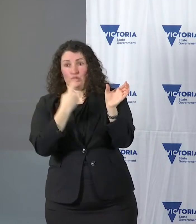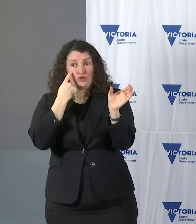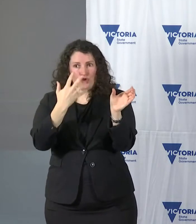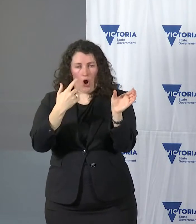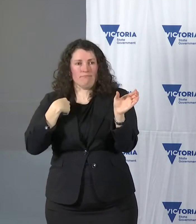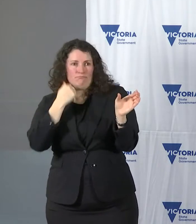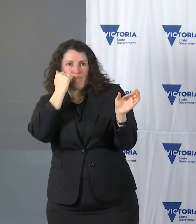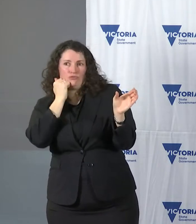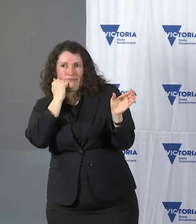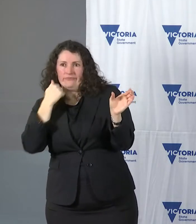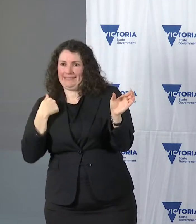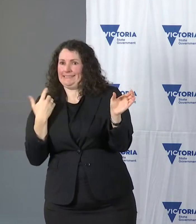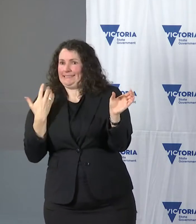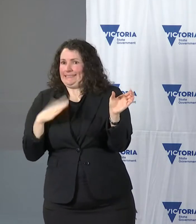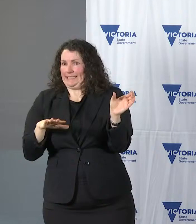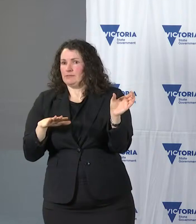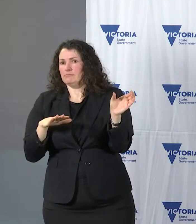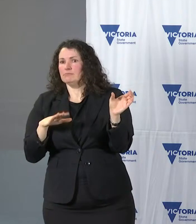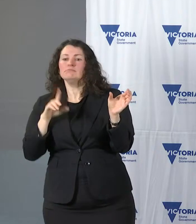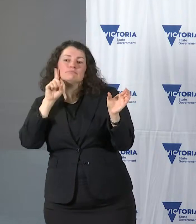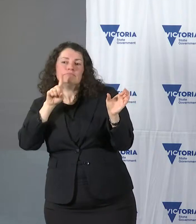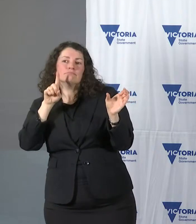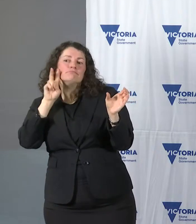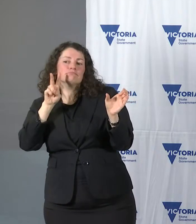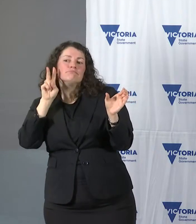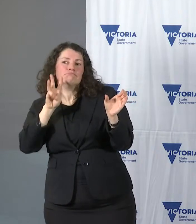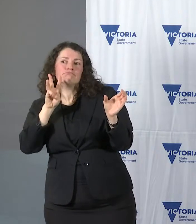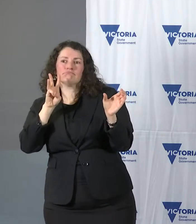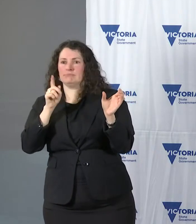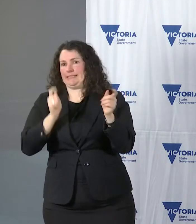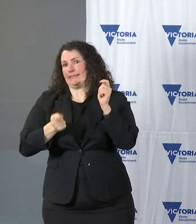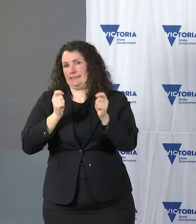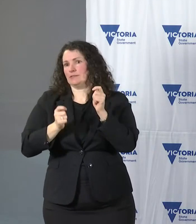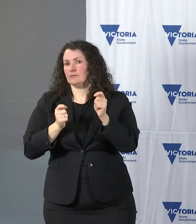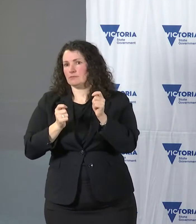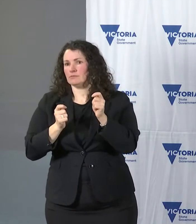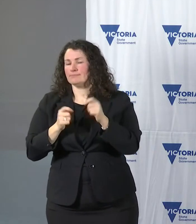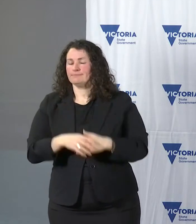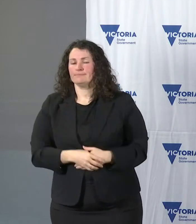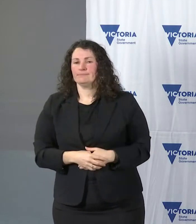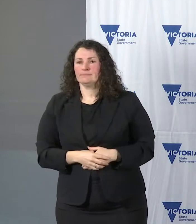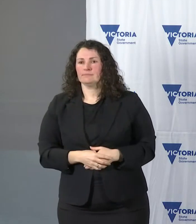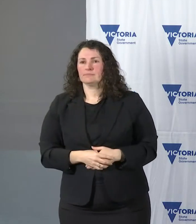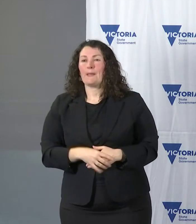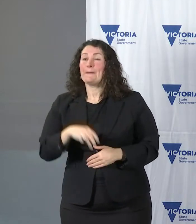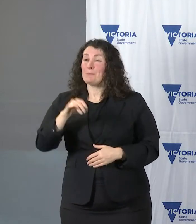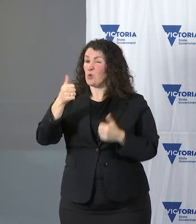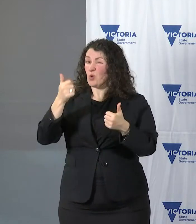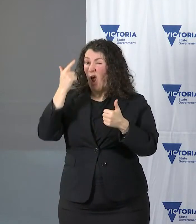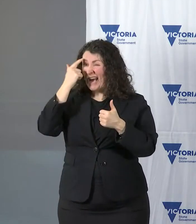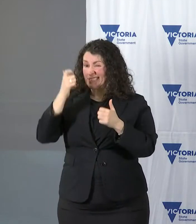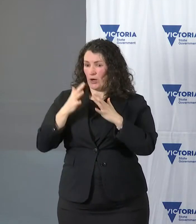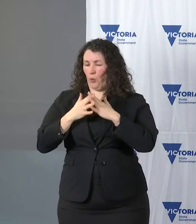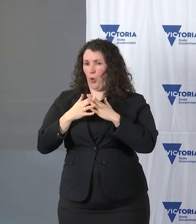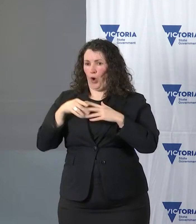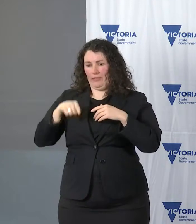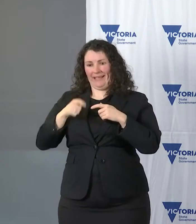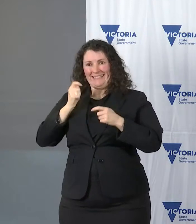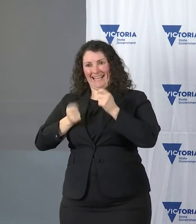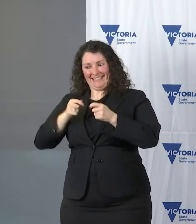that 72-hour period before you go up to the mountain to get that test. So look to get one here in Metro Melbourne if you're coming from